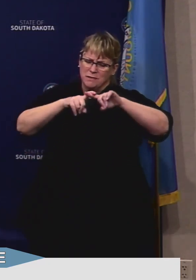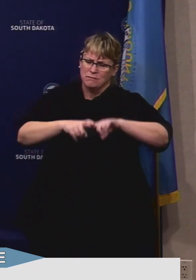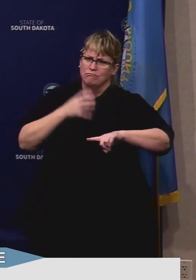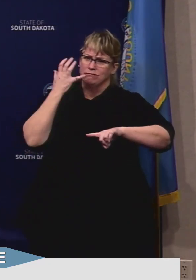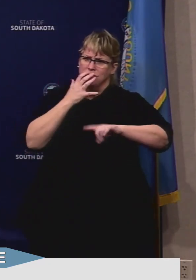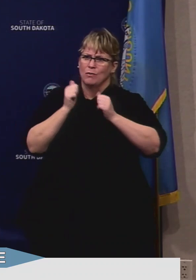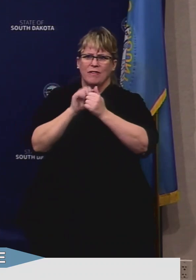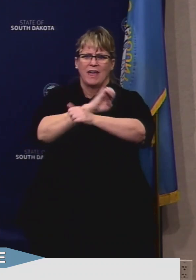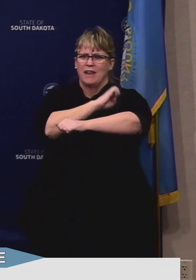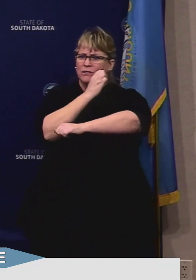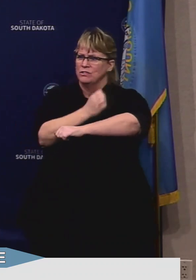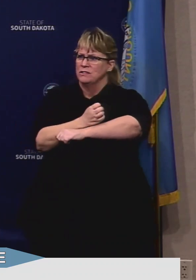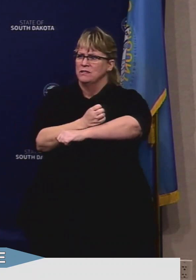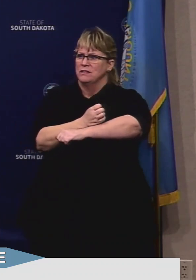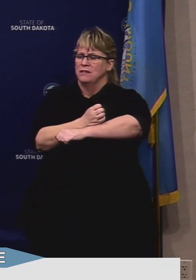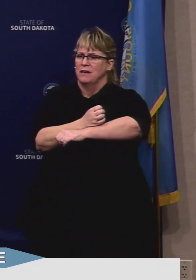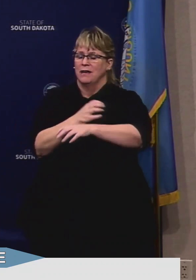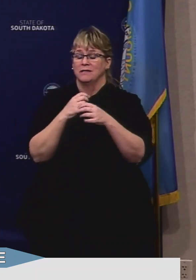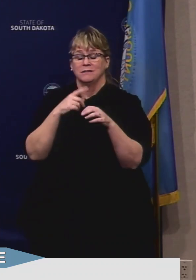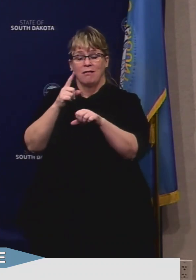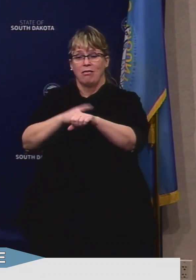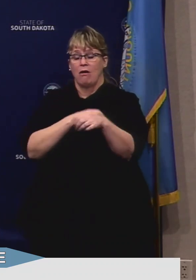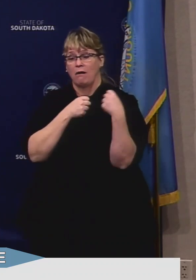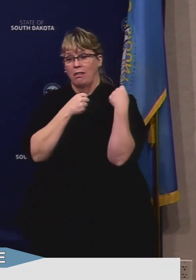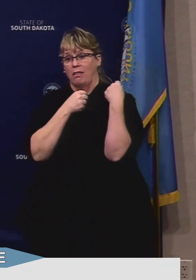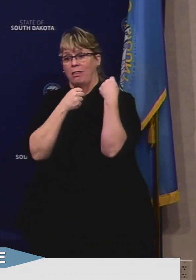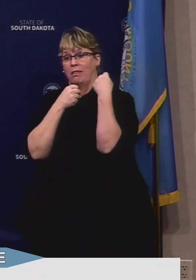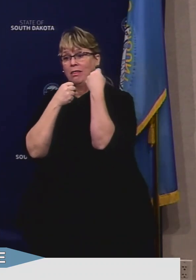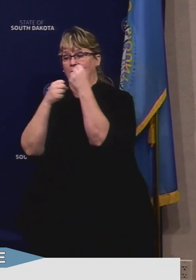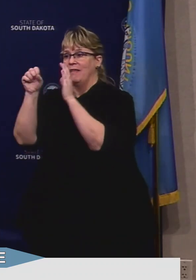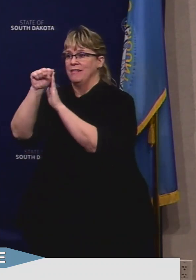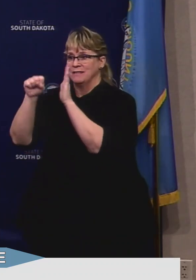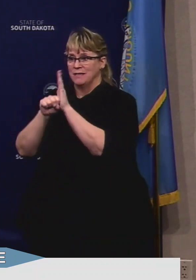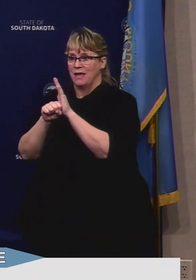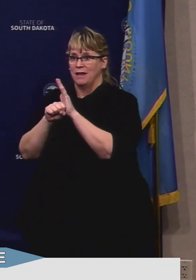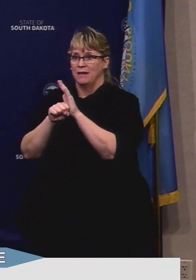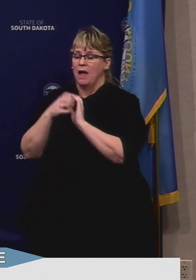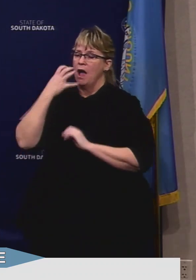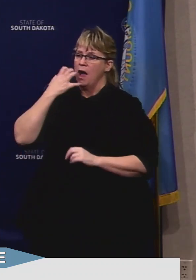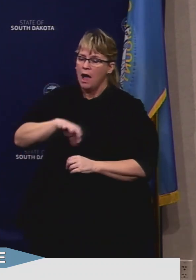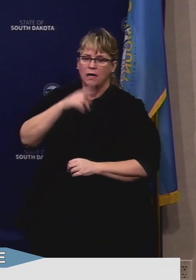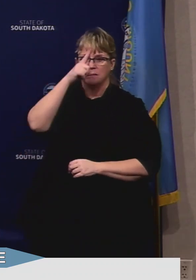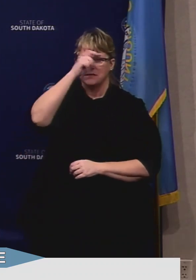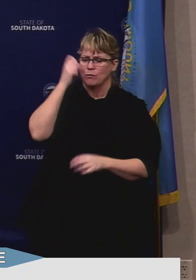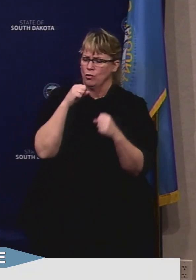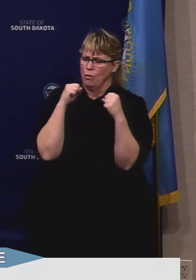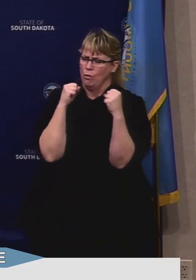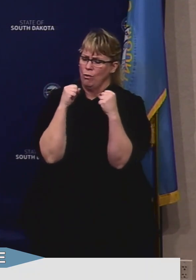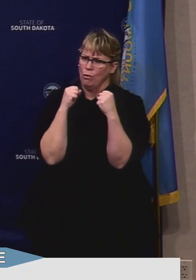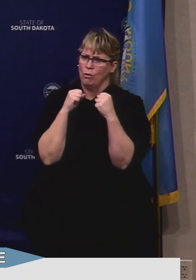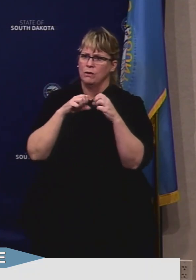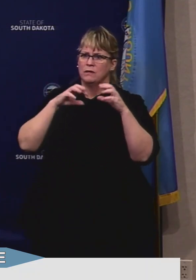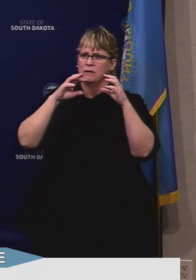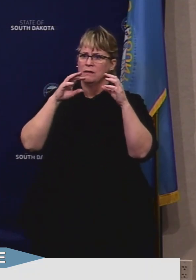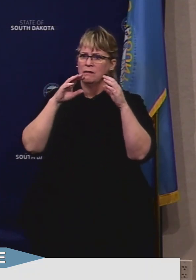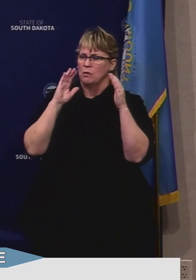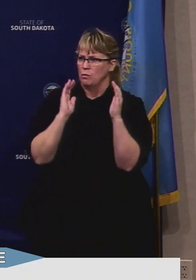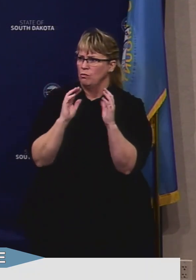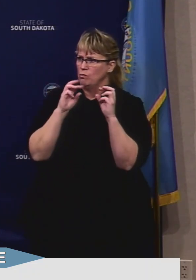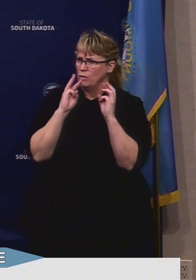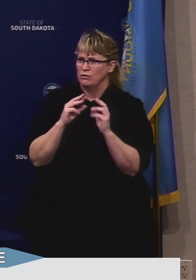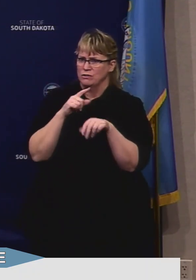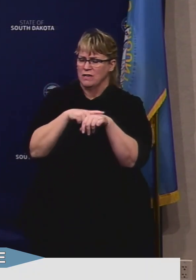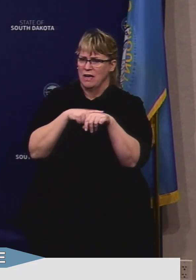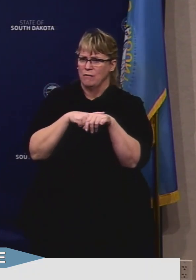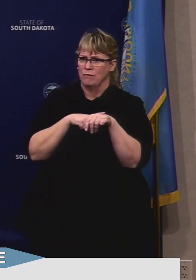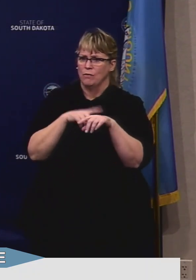on energy. It's a long ways to drive anywhere in this state. We get very hot in the summer, very cold in the winter, and so we need to have an